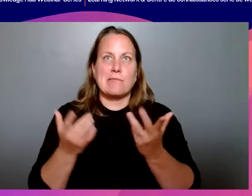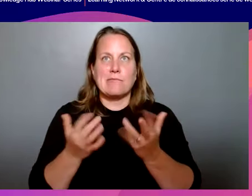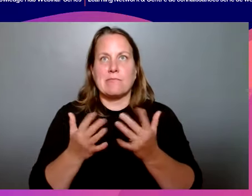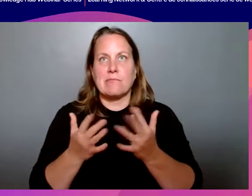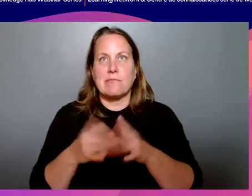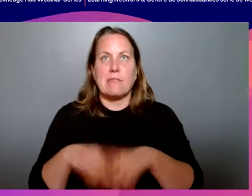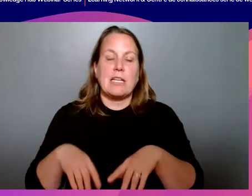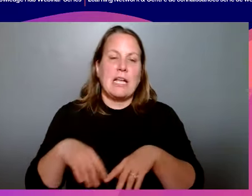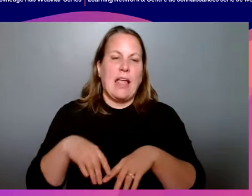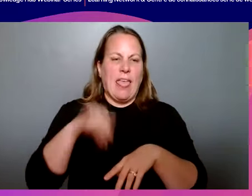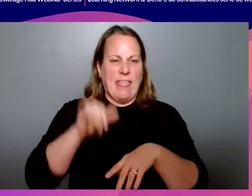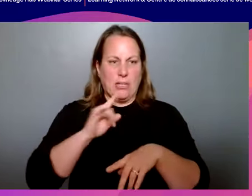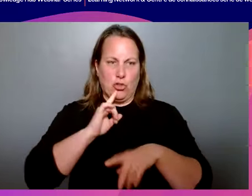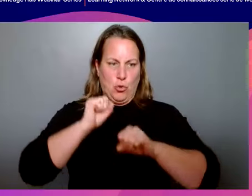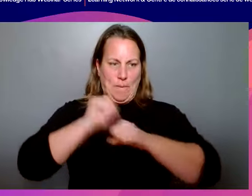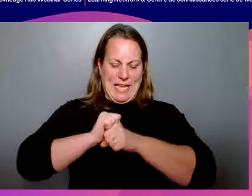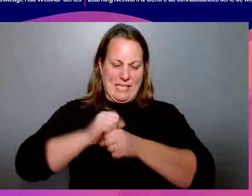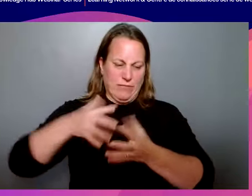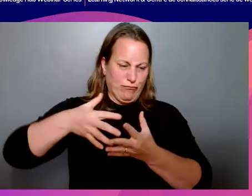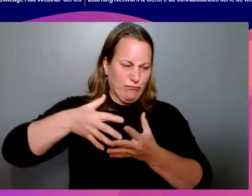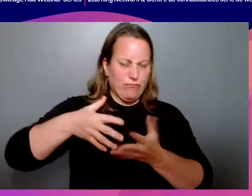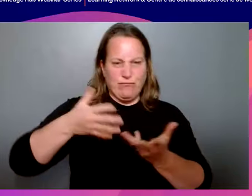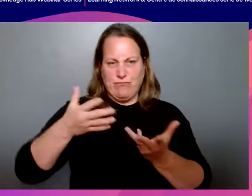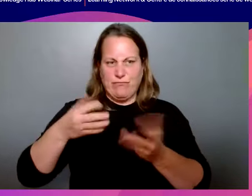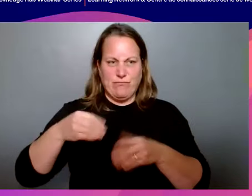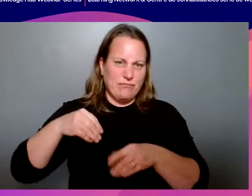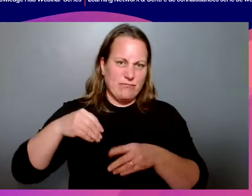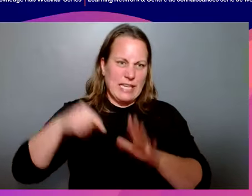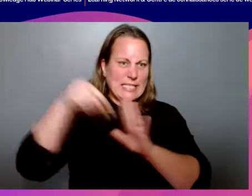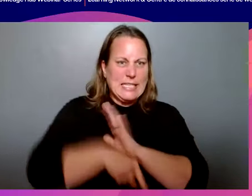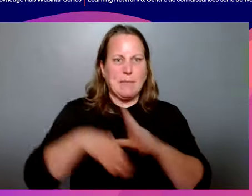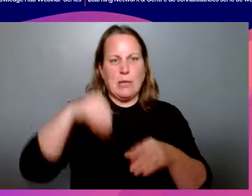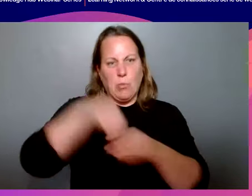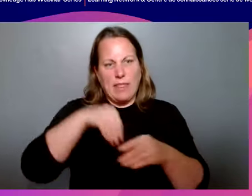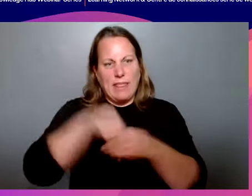it's also embedded deeply within the gender-based violence sector itself.